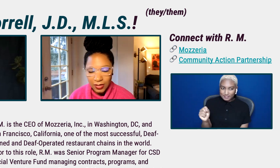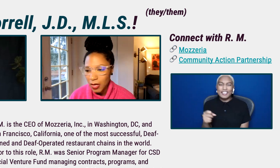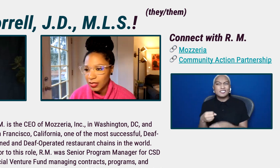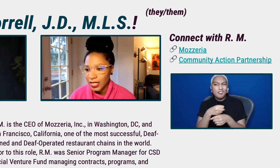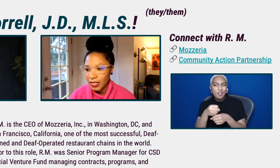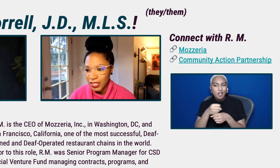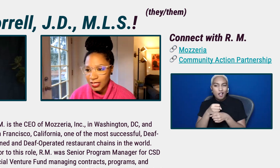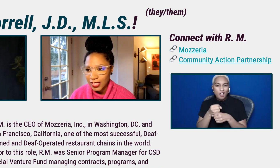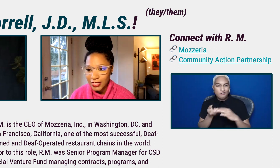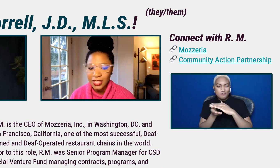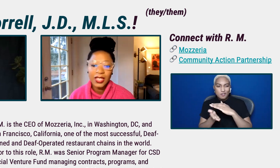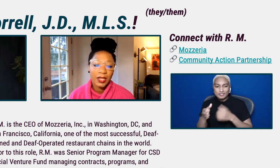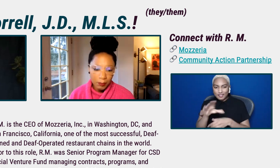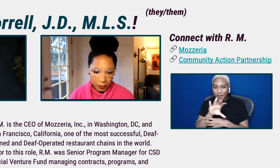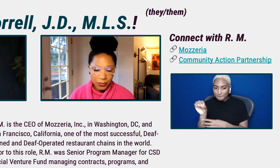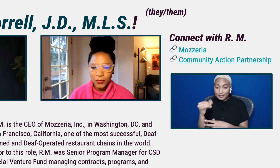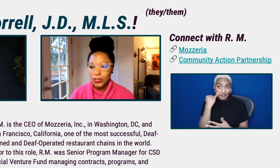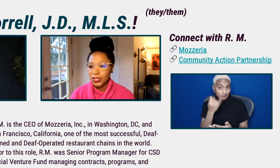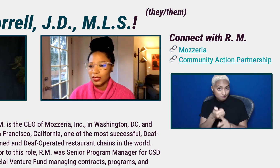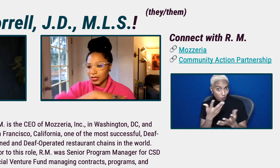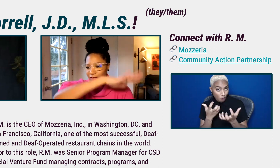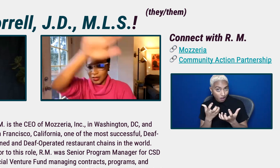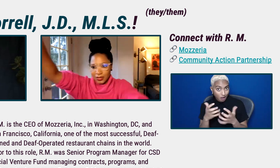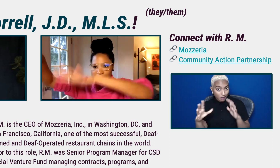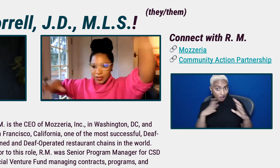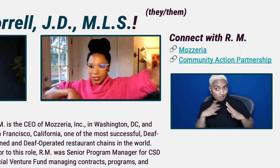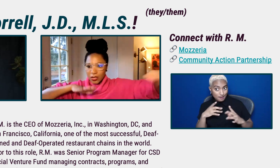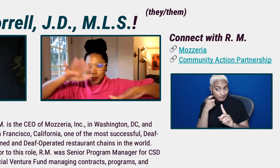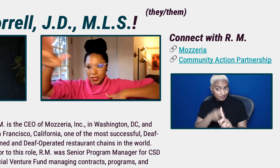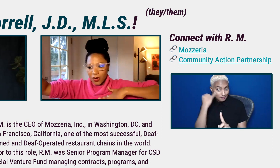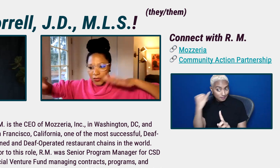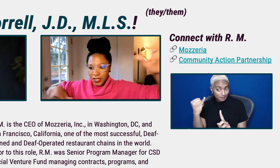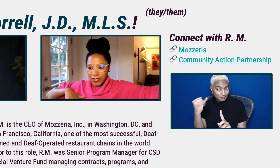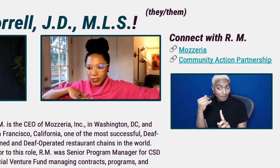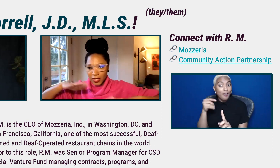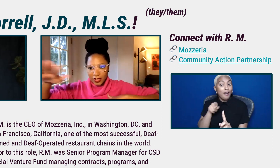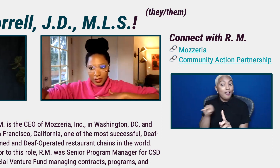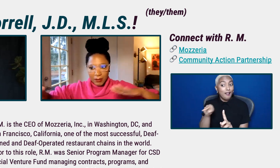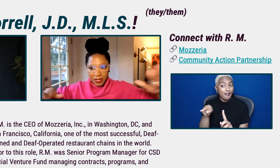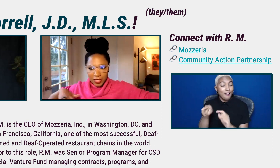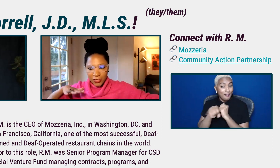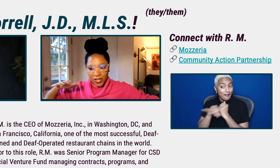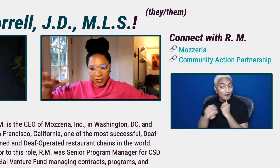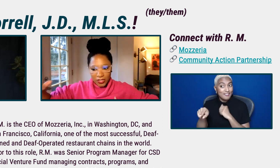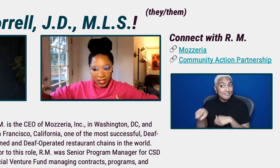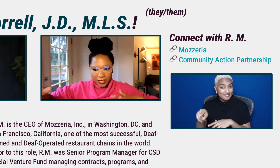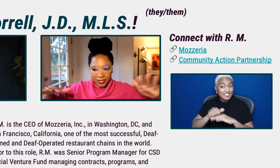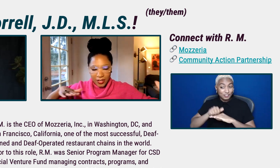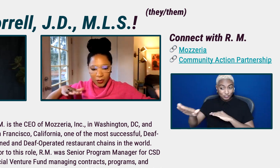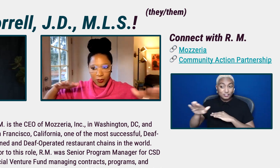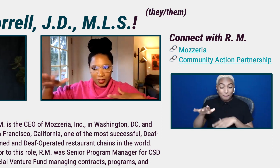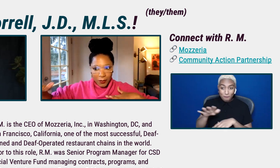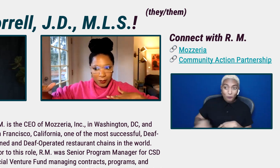for some holiday gift ideas, Big Bully Roasters ships all over the country, maybe even